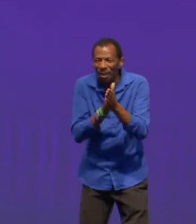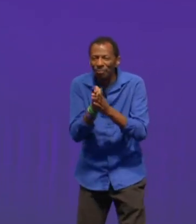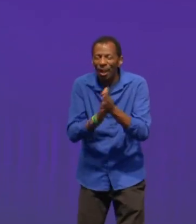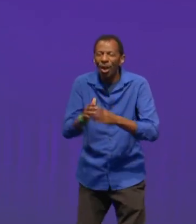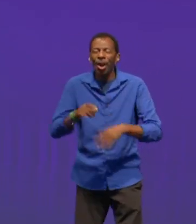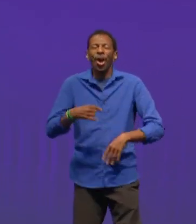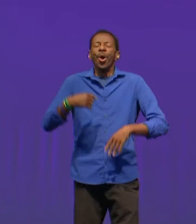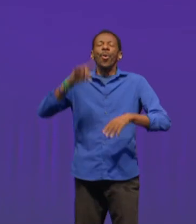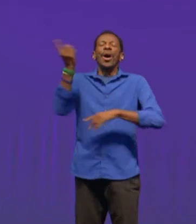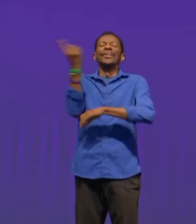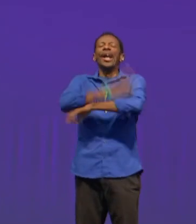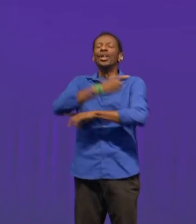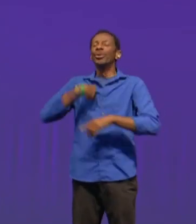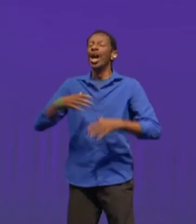wildness.